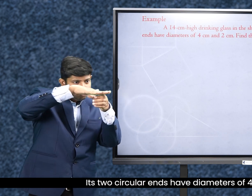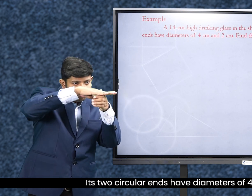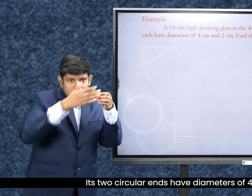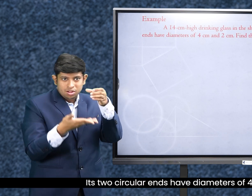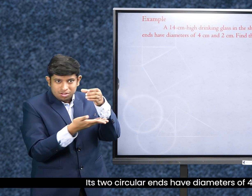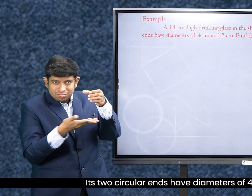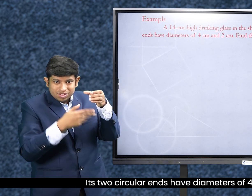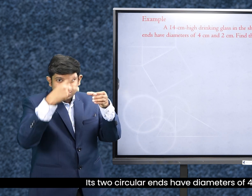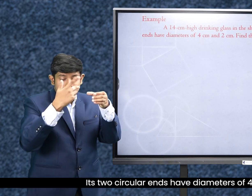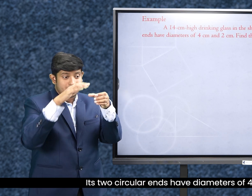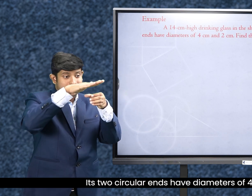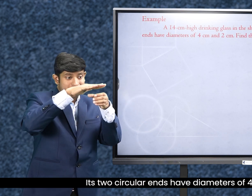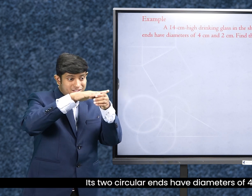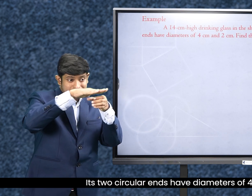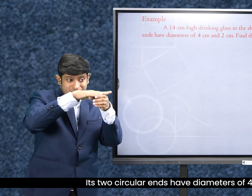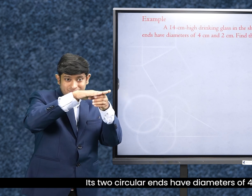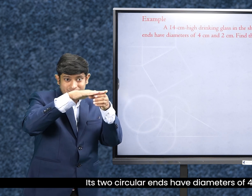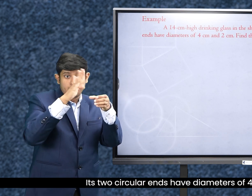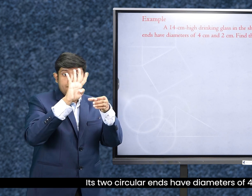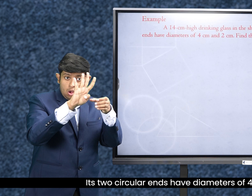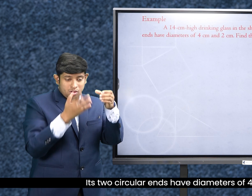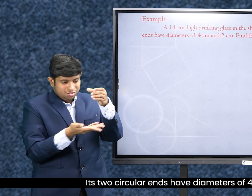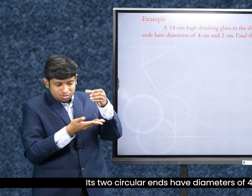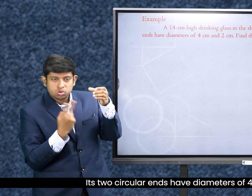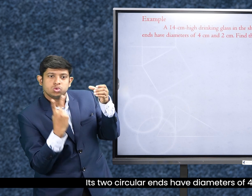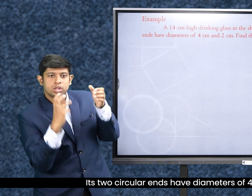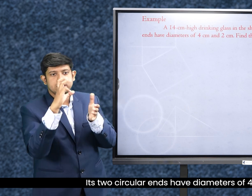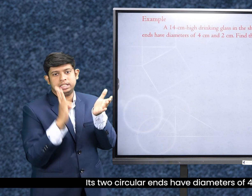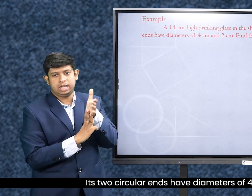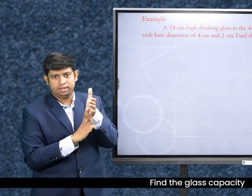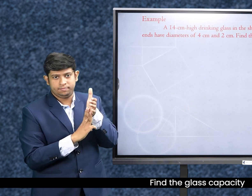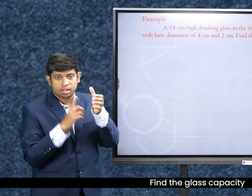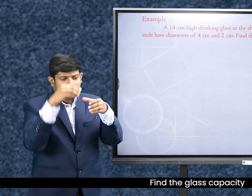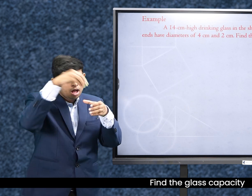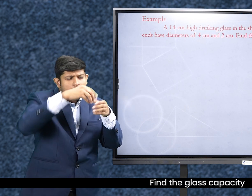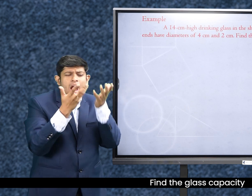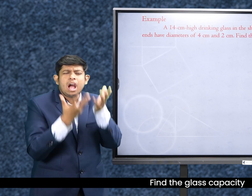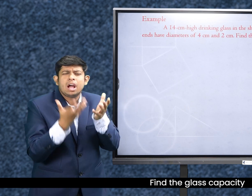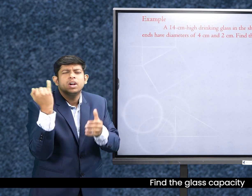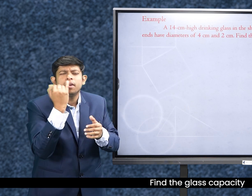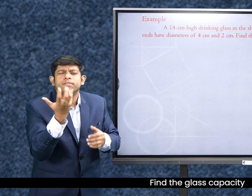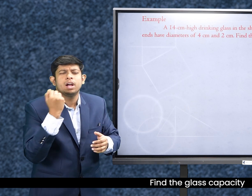ends have diameter of 4 cm and 2 cm. Find the glass capacity.